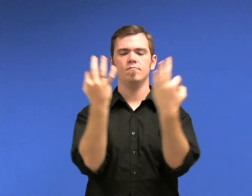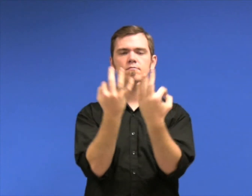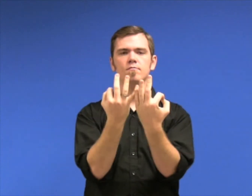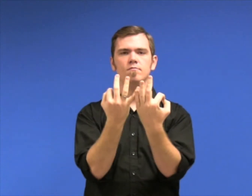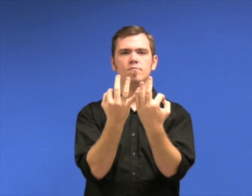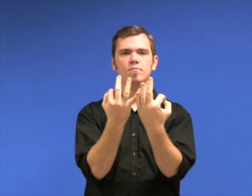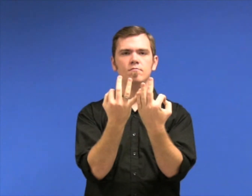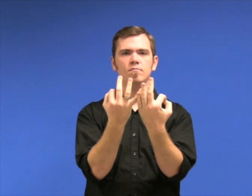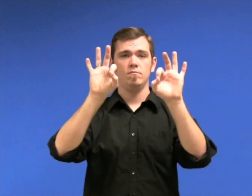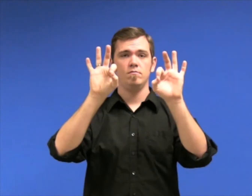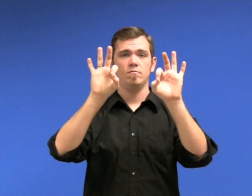goes in a circle. Family.